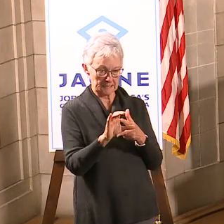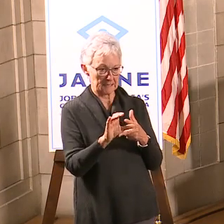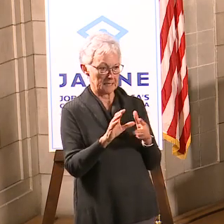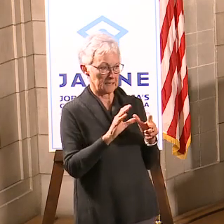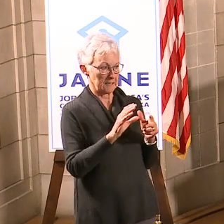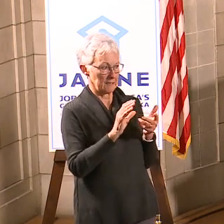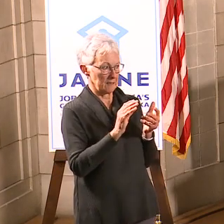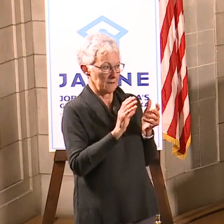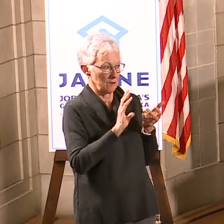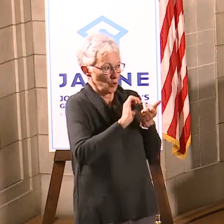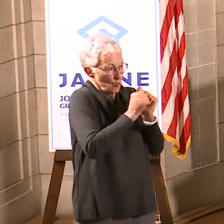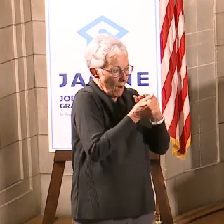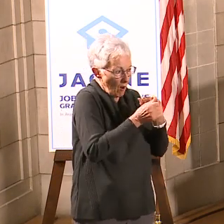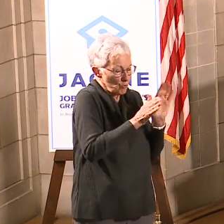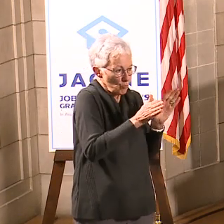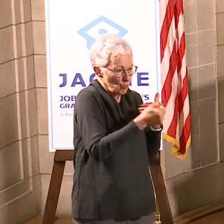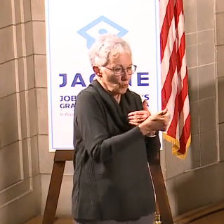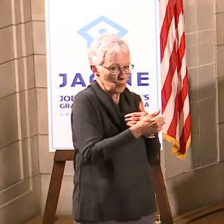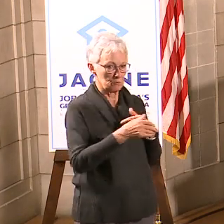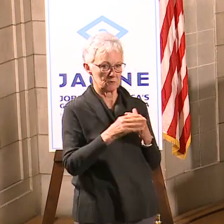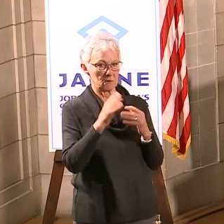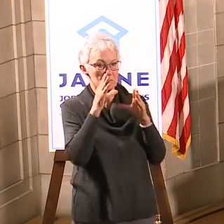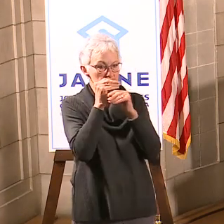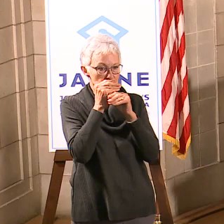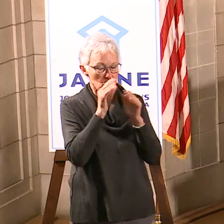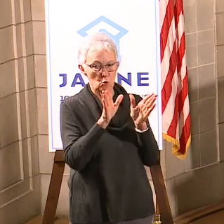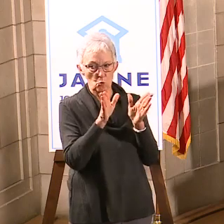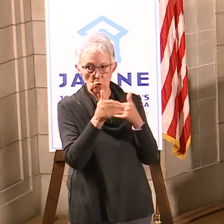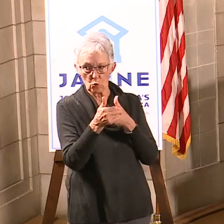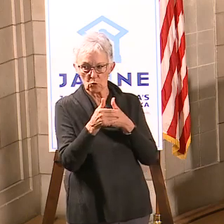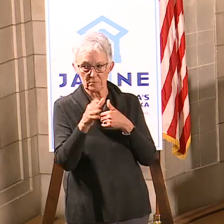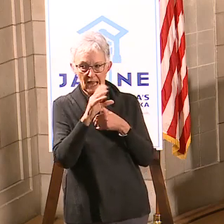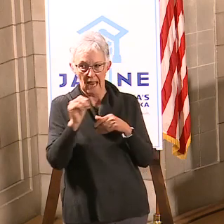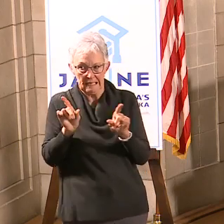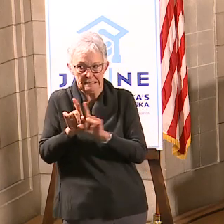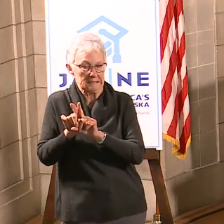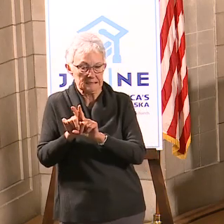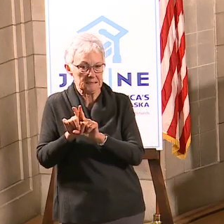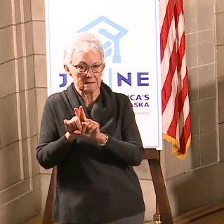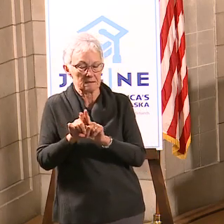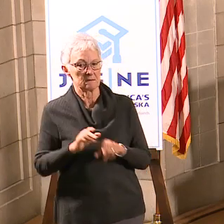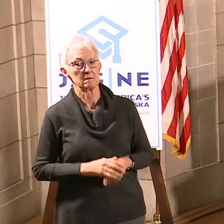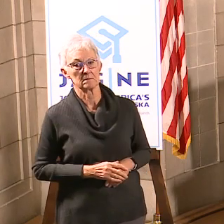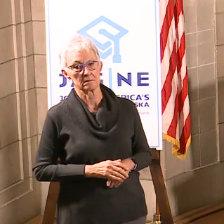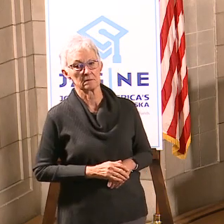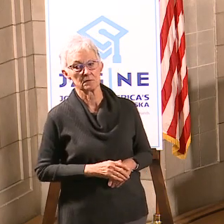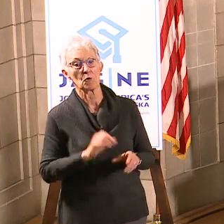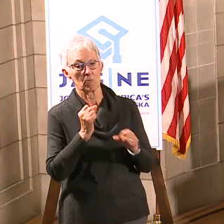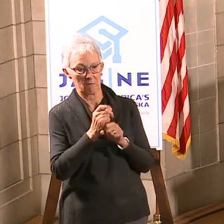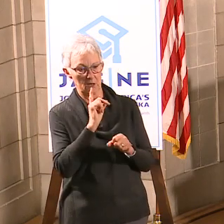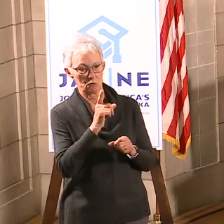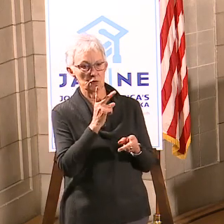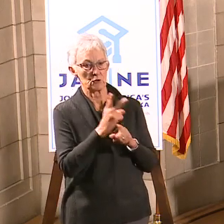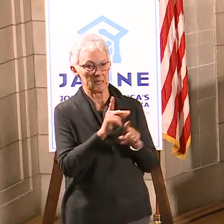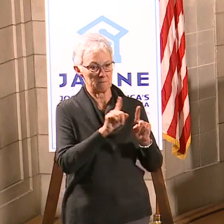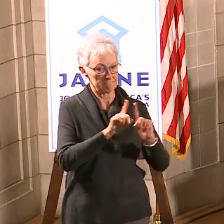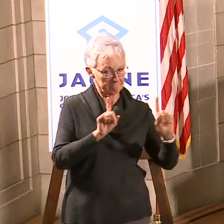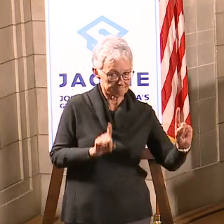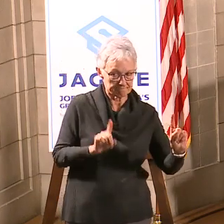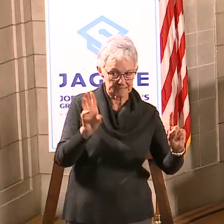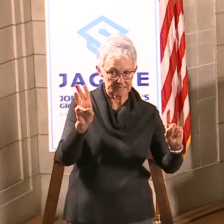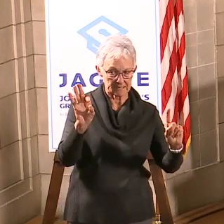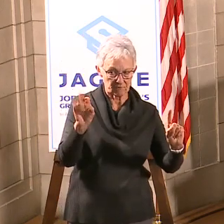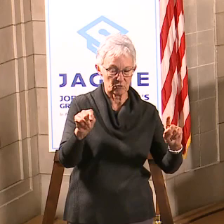That would be best. And then finally, again, please keep that 6-foot distance between you and other people when you're in public. Wear your mask when you go to the store. Wash your hands